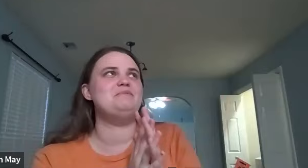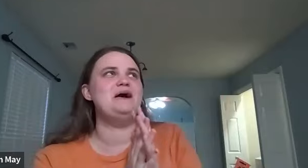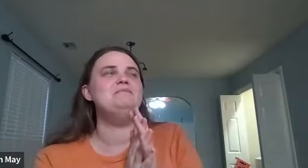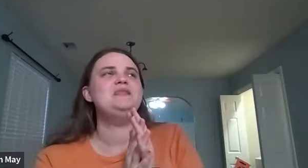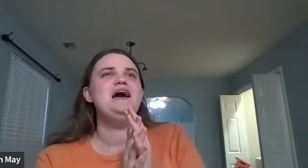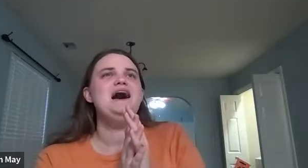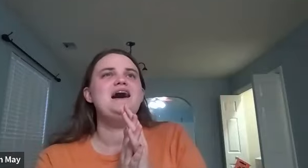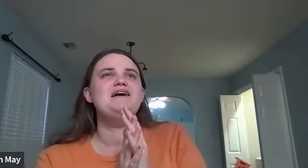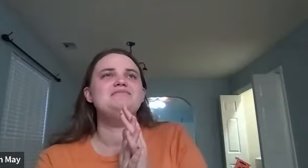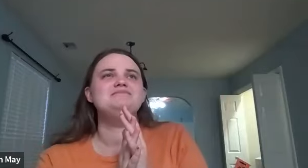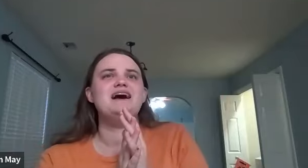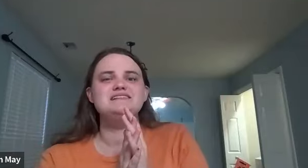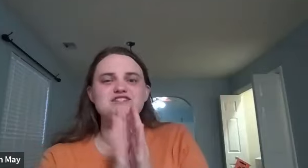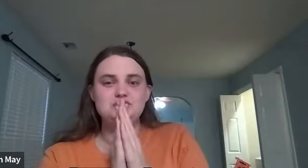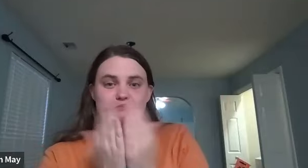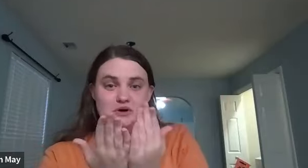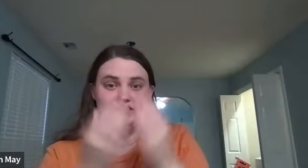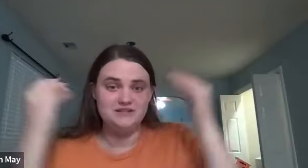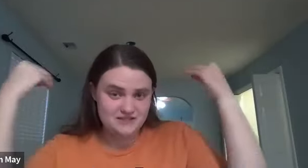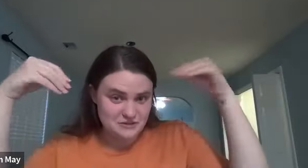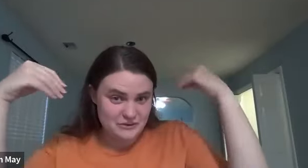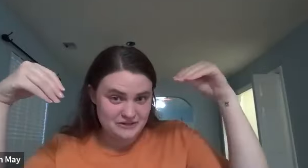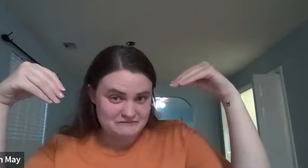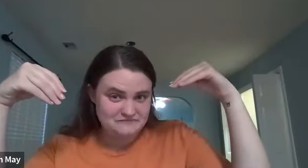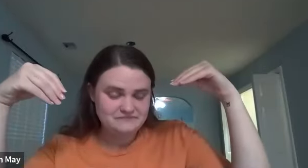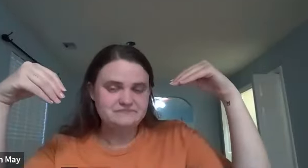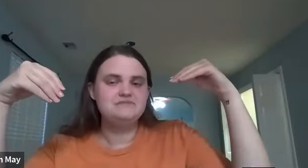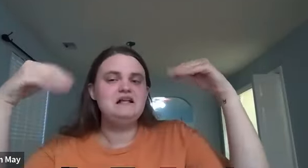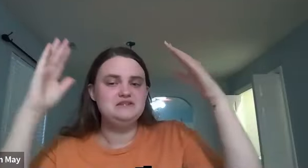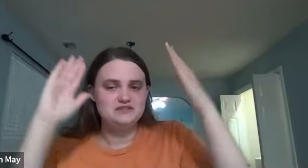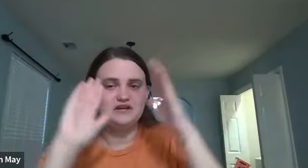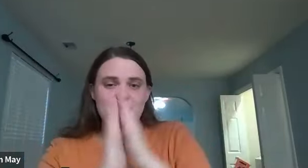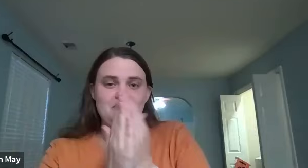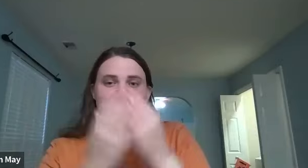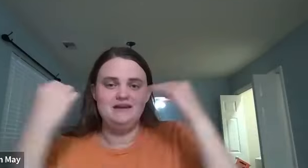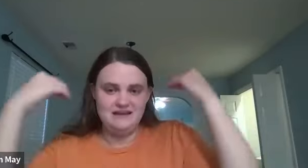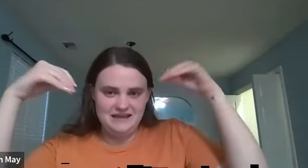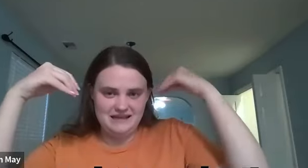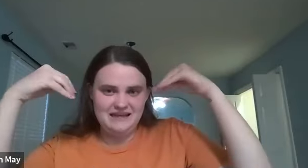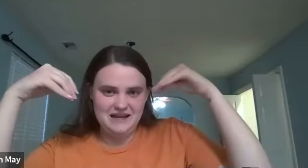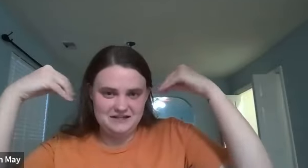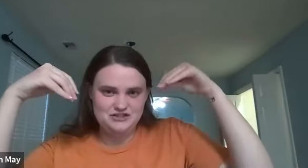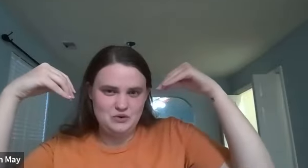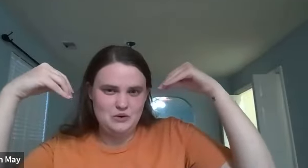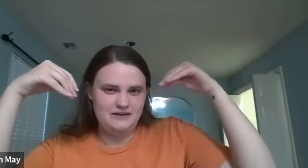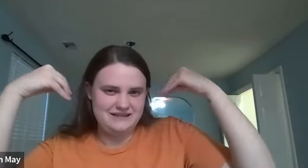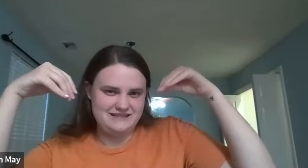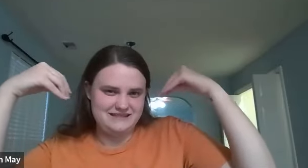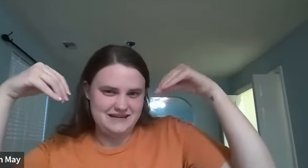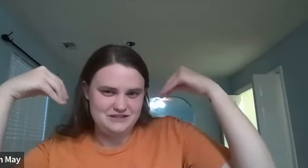but I tend to do bookstore. So any kind of store is this sign,